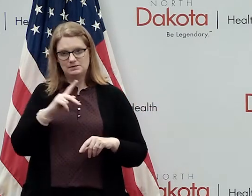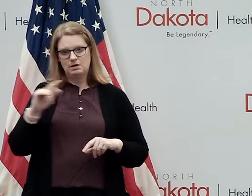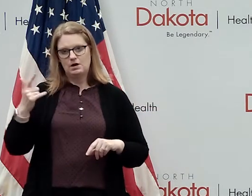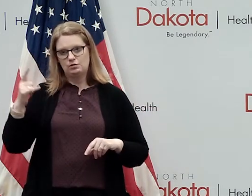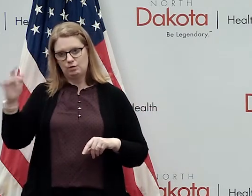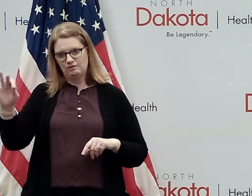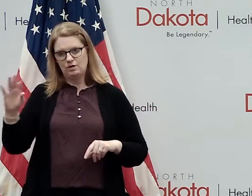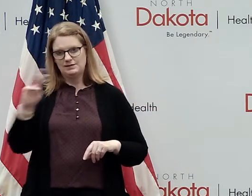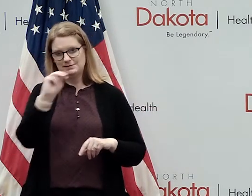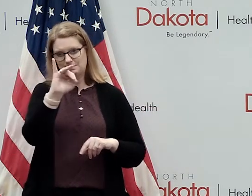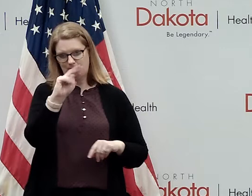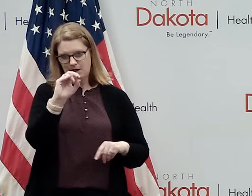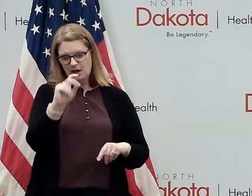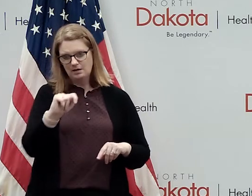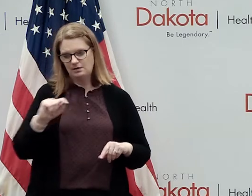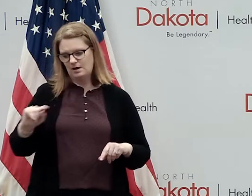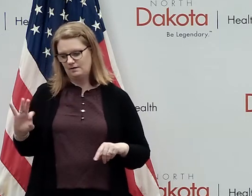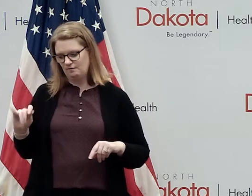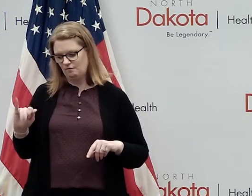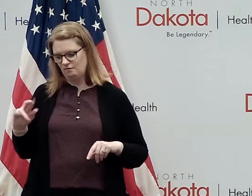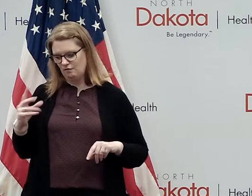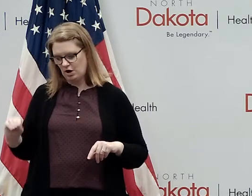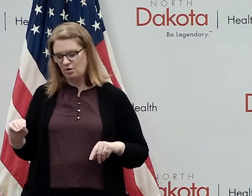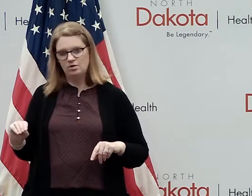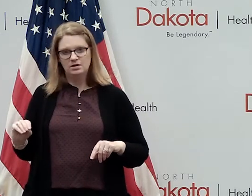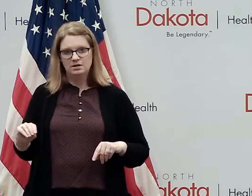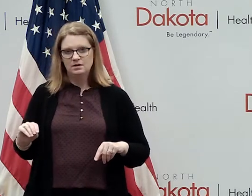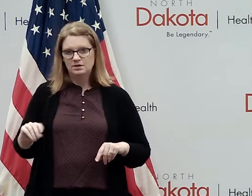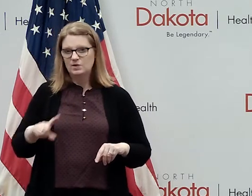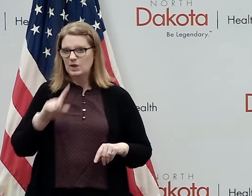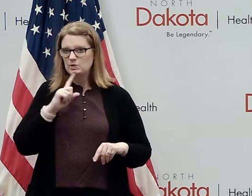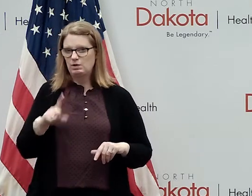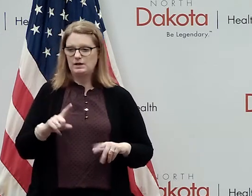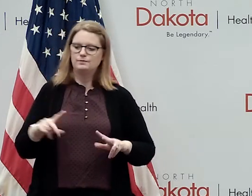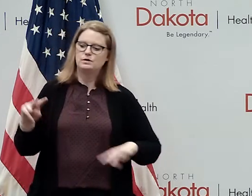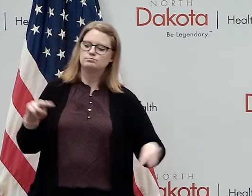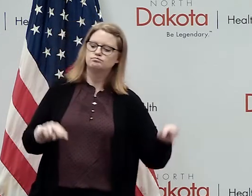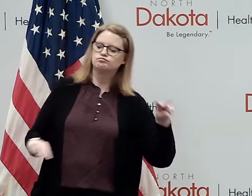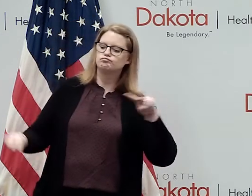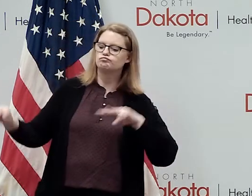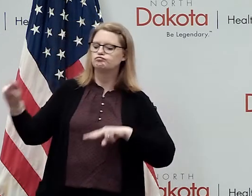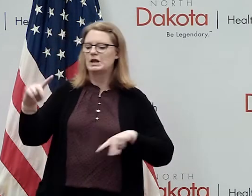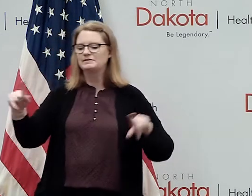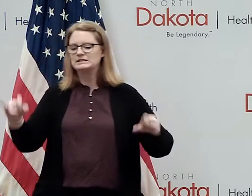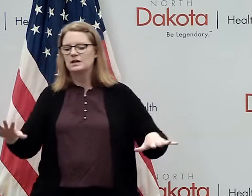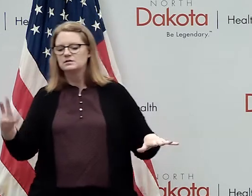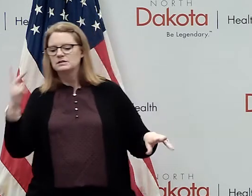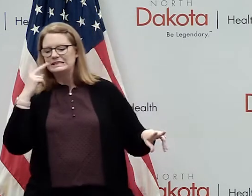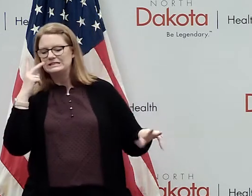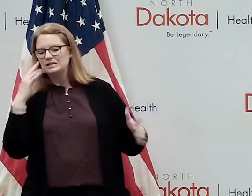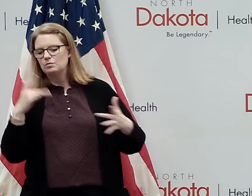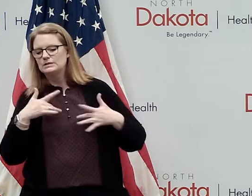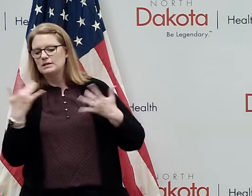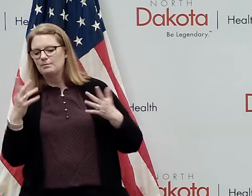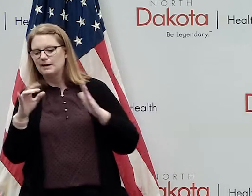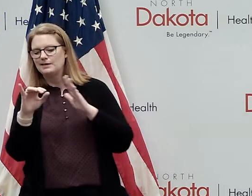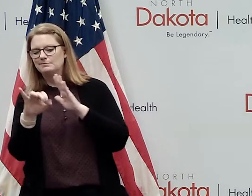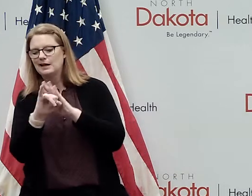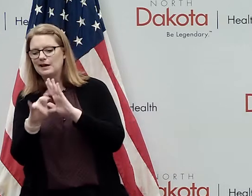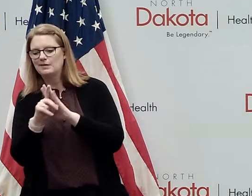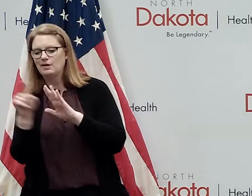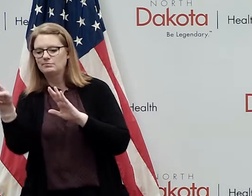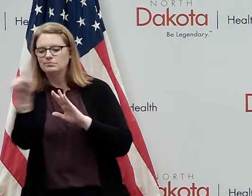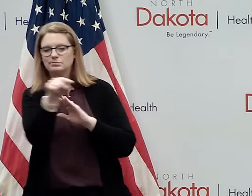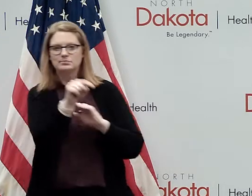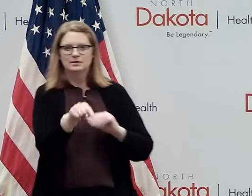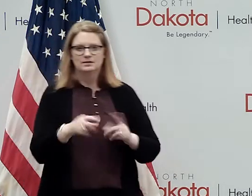because that's another way to get really do surveillance testing of people to get a better sense of where we are, particularly like right here